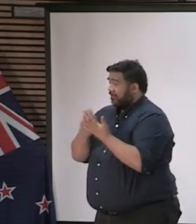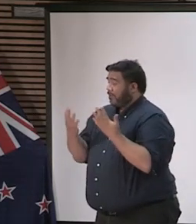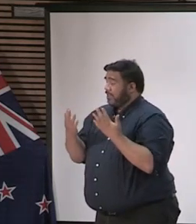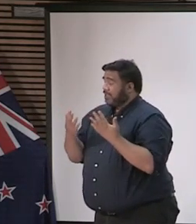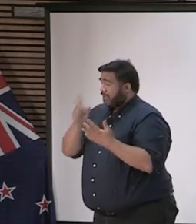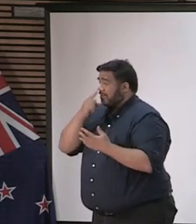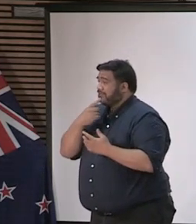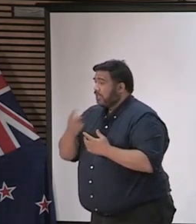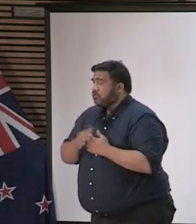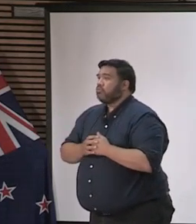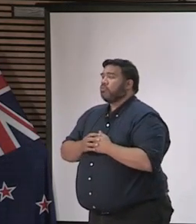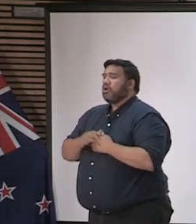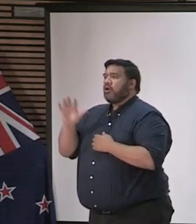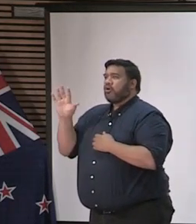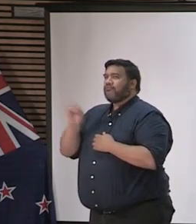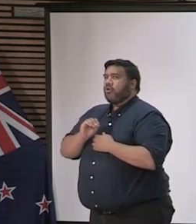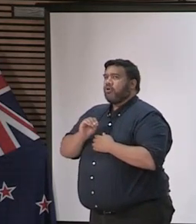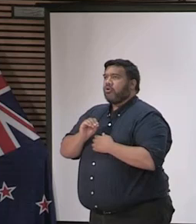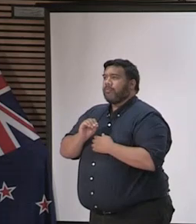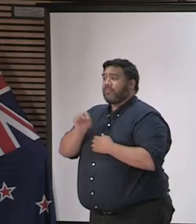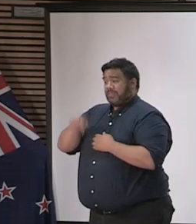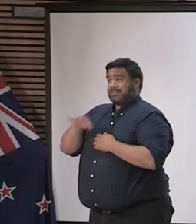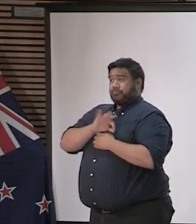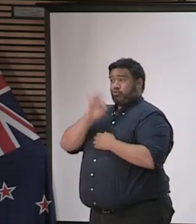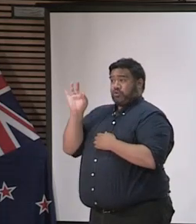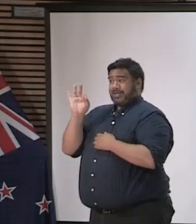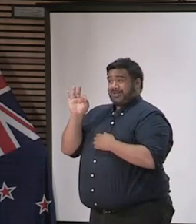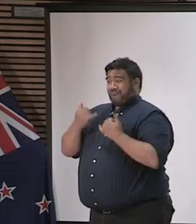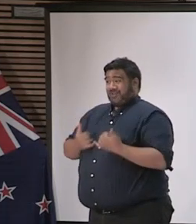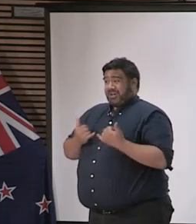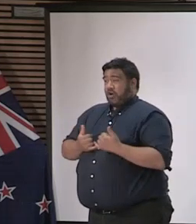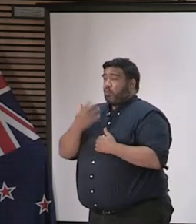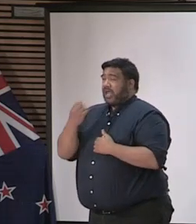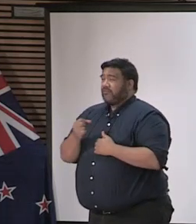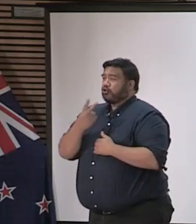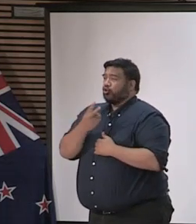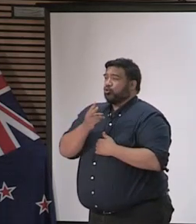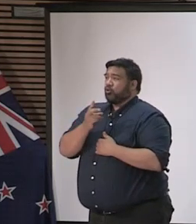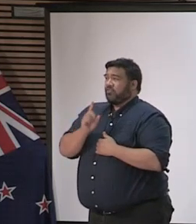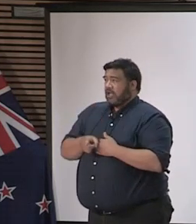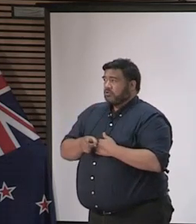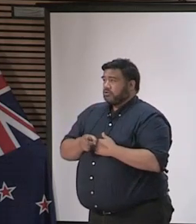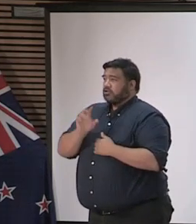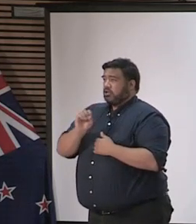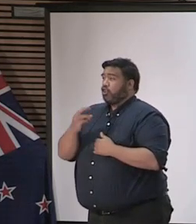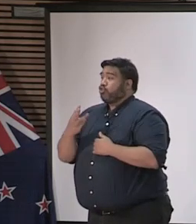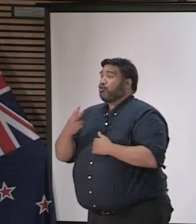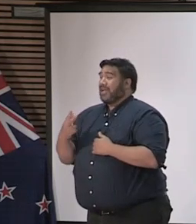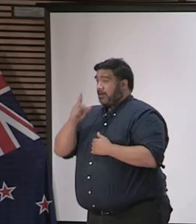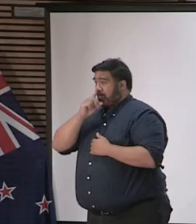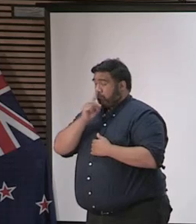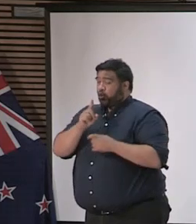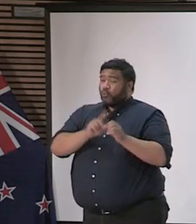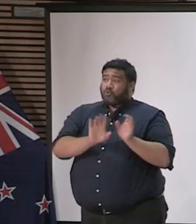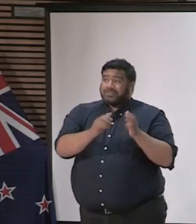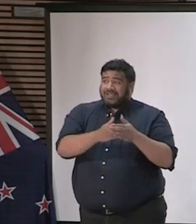2,000, and as of 10 a.m. this morning, we have 2,038 in managed isolation or quarantine, which